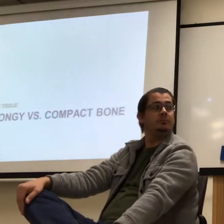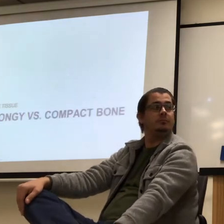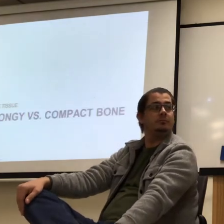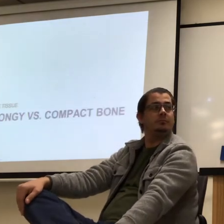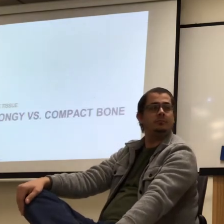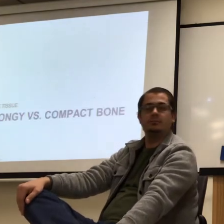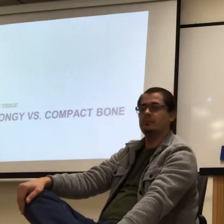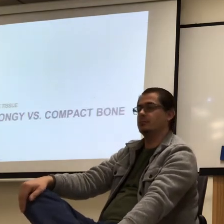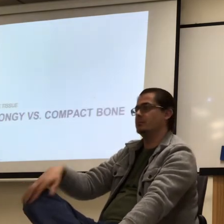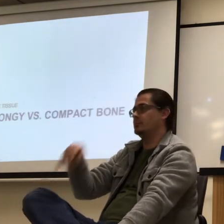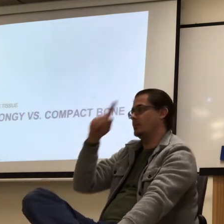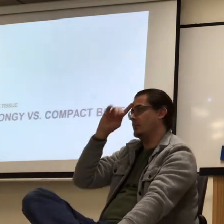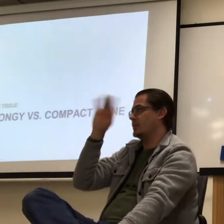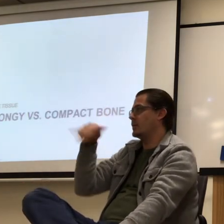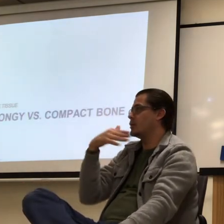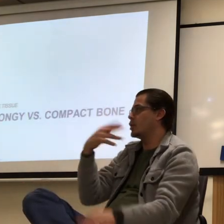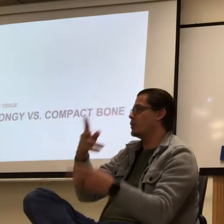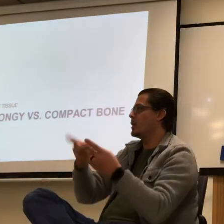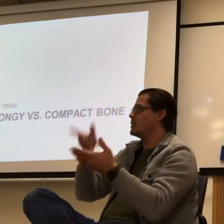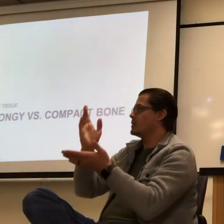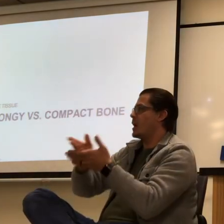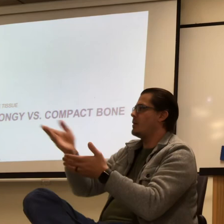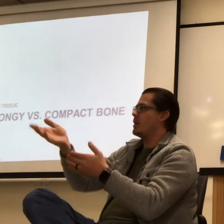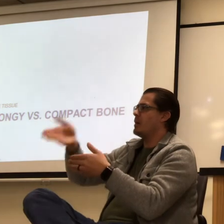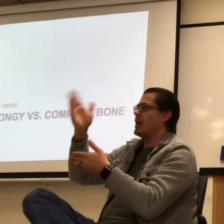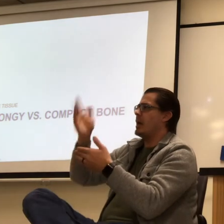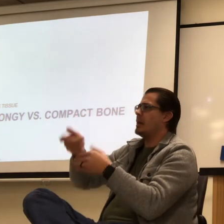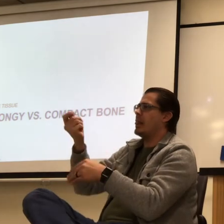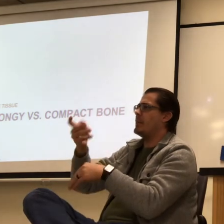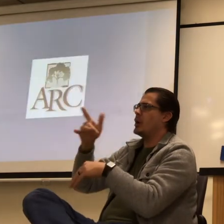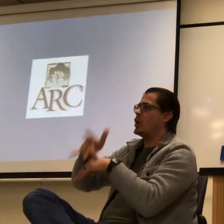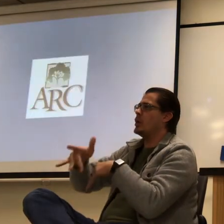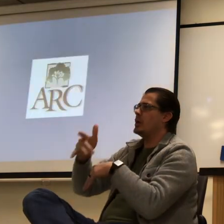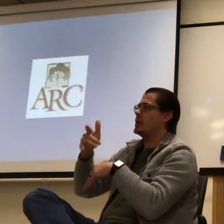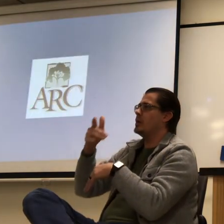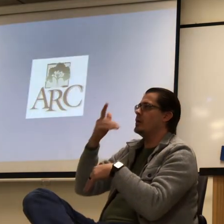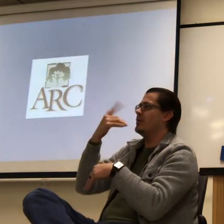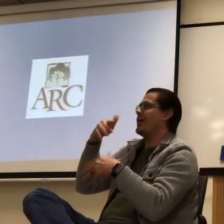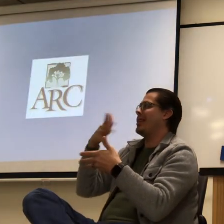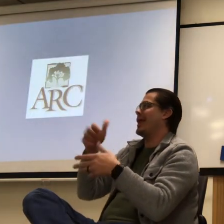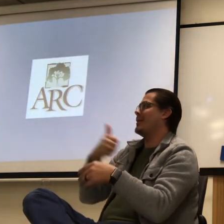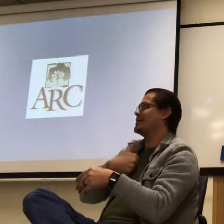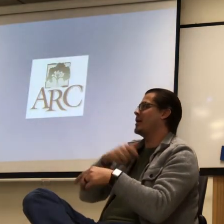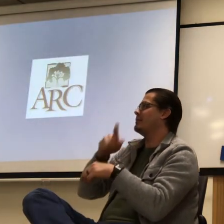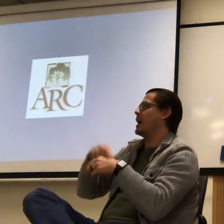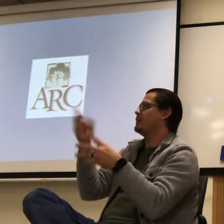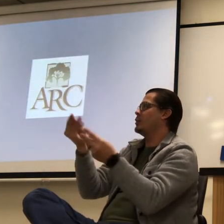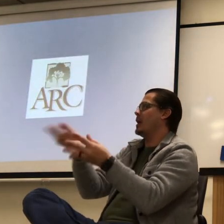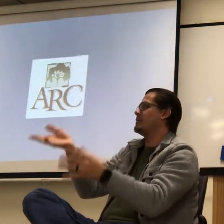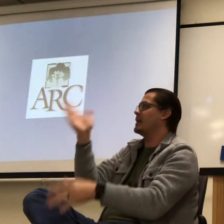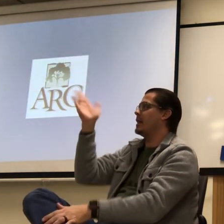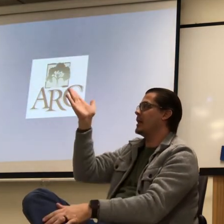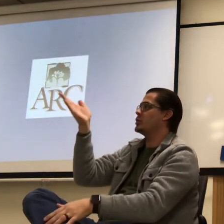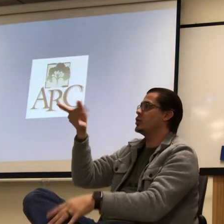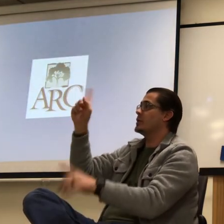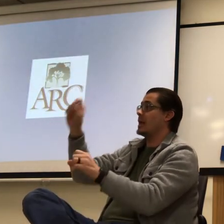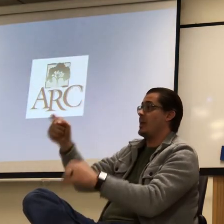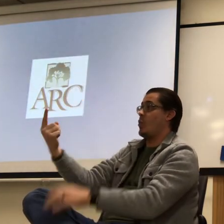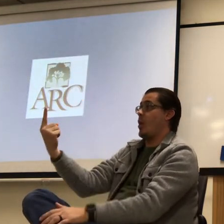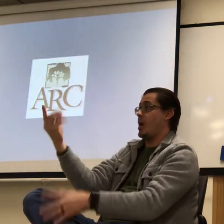I think that's a good place to stop. I wanted to end class a little early to give myself time to pass back lecture exam one.